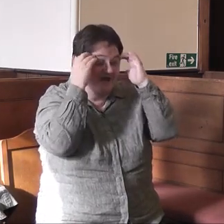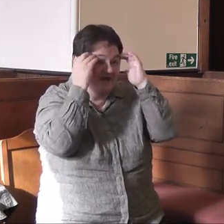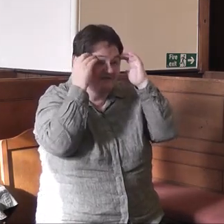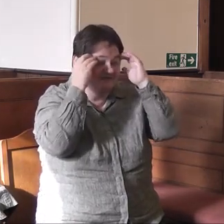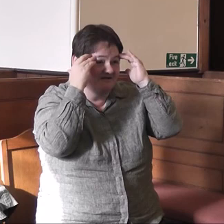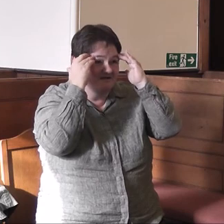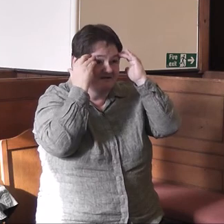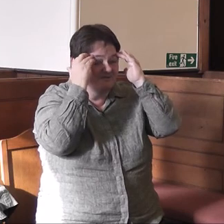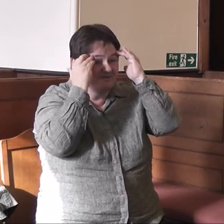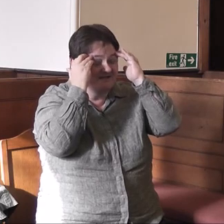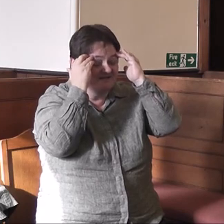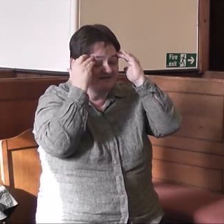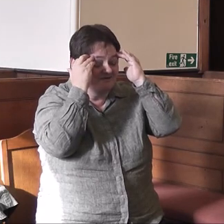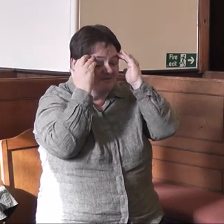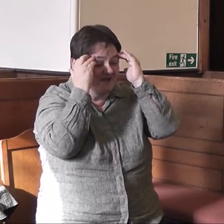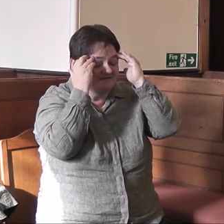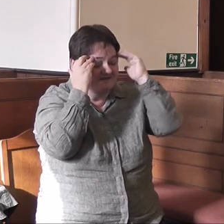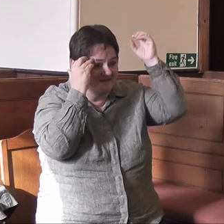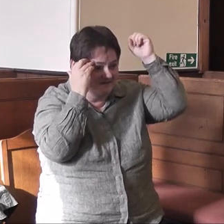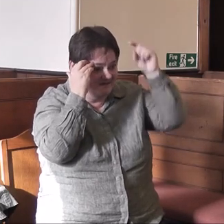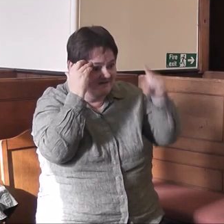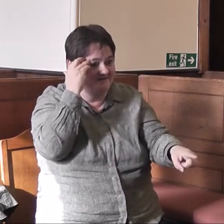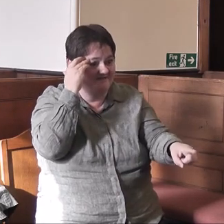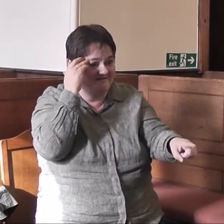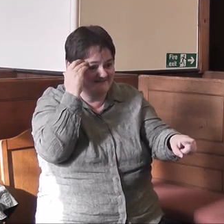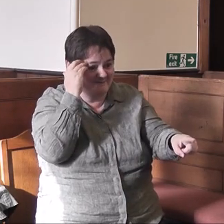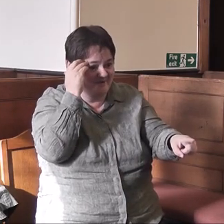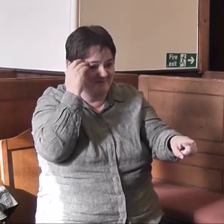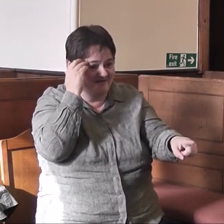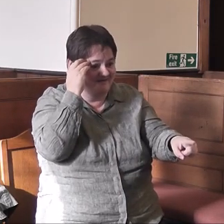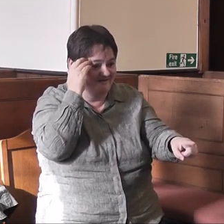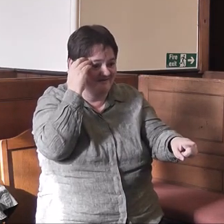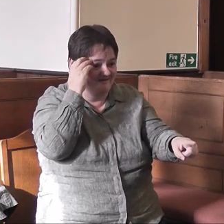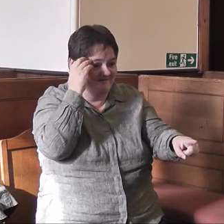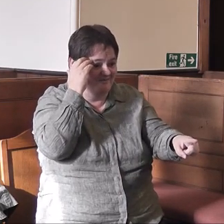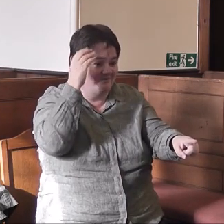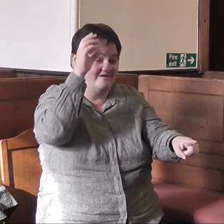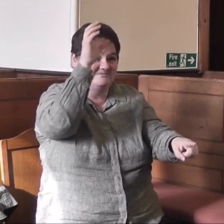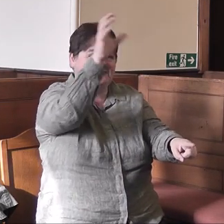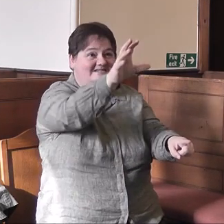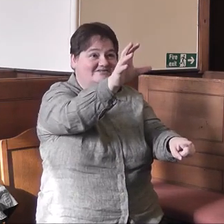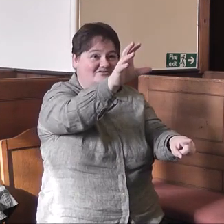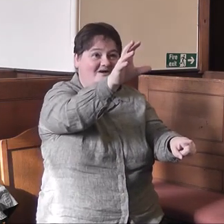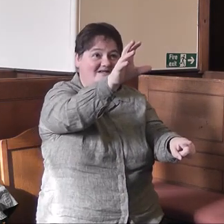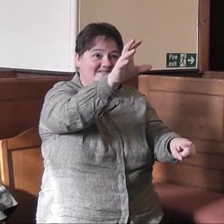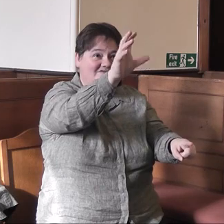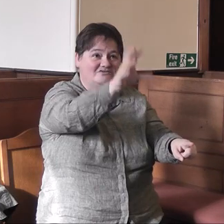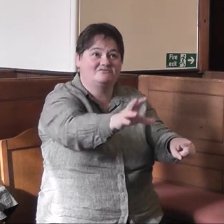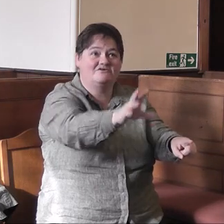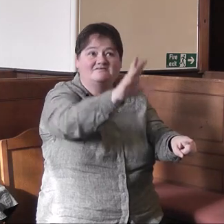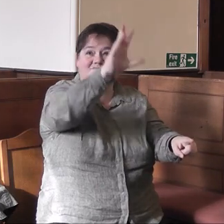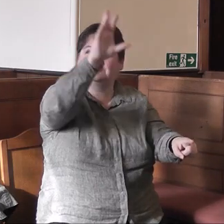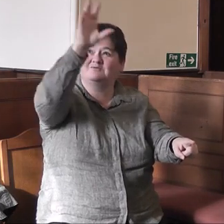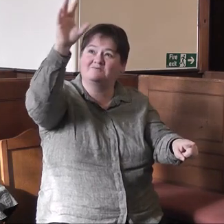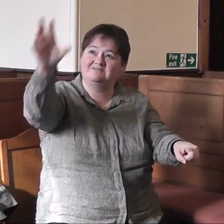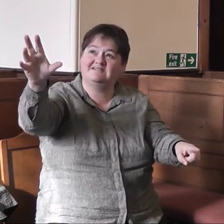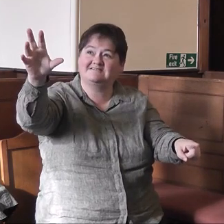head, comprehending that this baby becomes this Christ on the cross, which becomes this